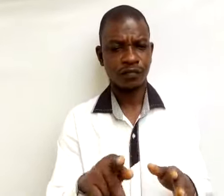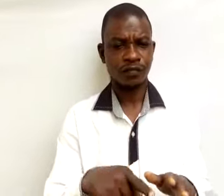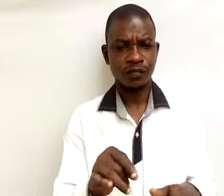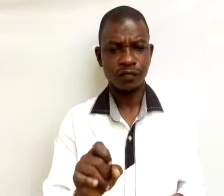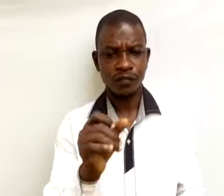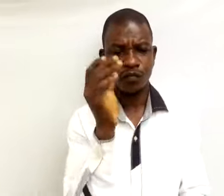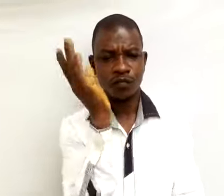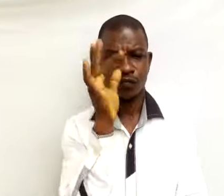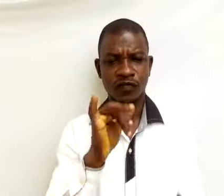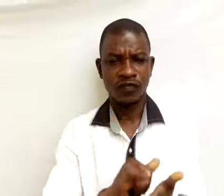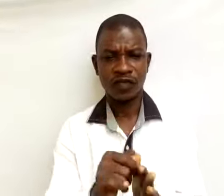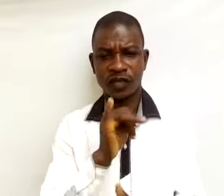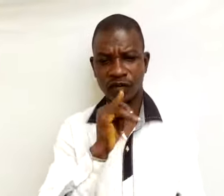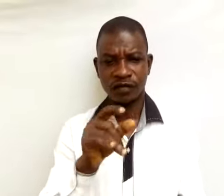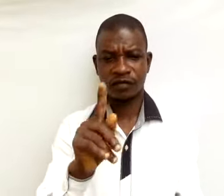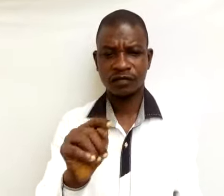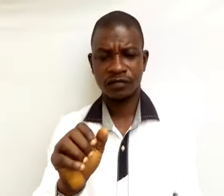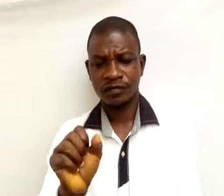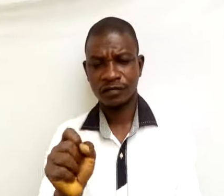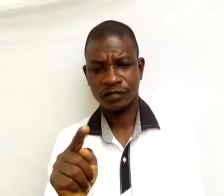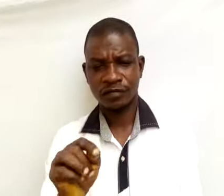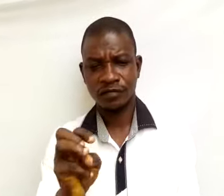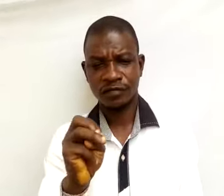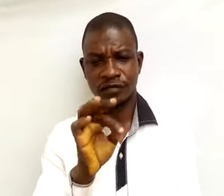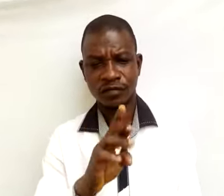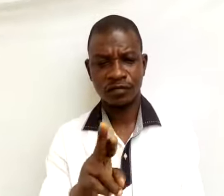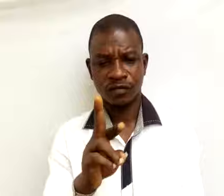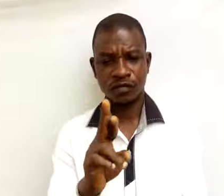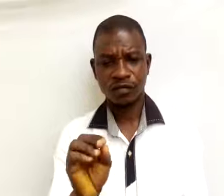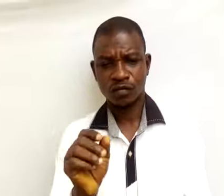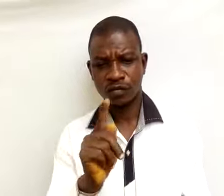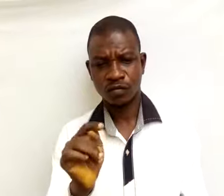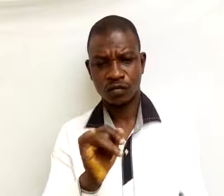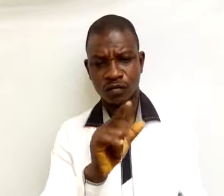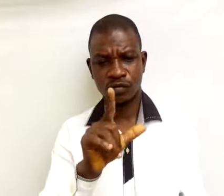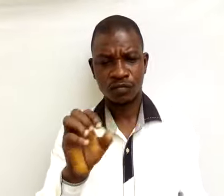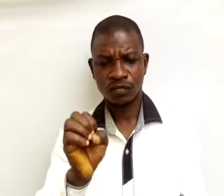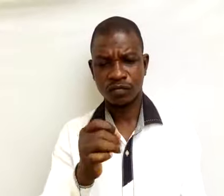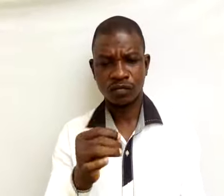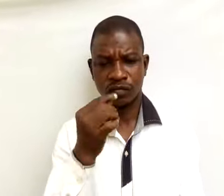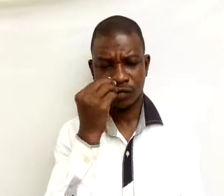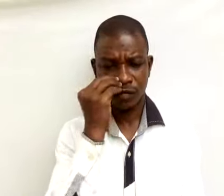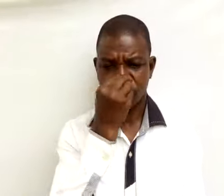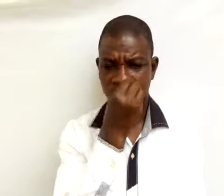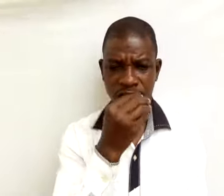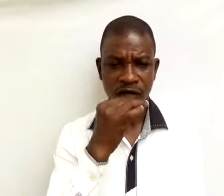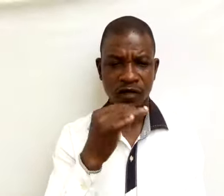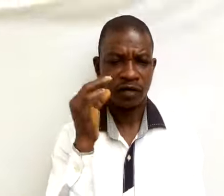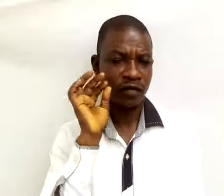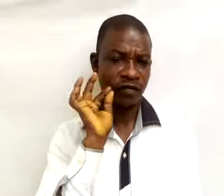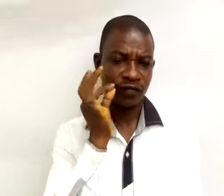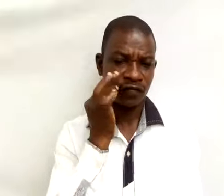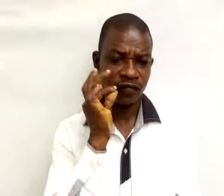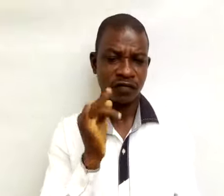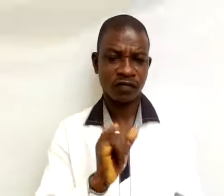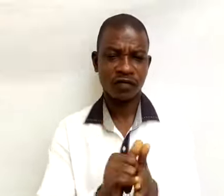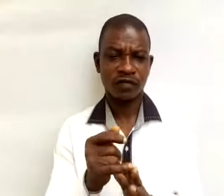is, stem, roots, leaves, flowers, and fruits. 3. Size